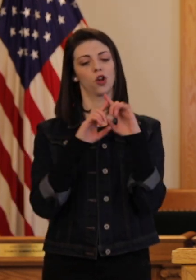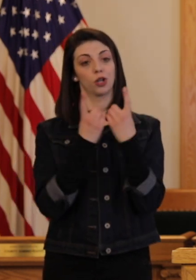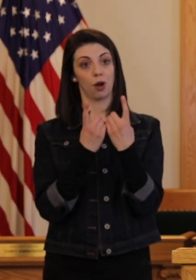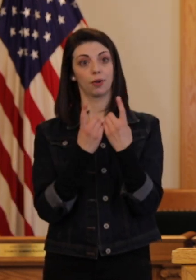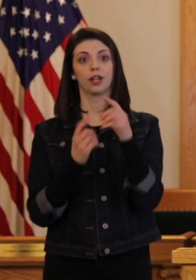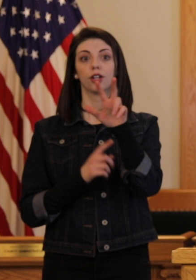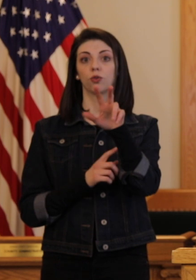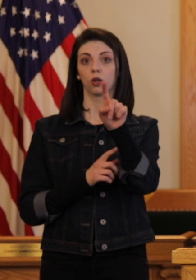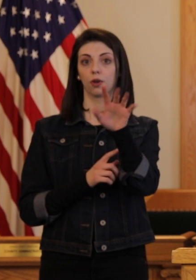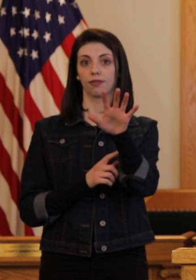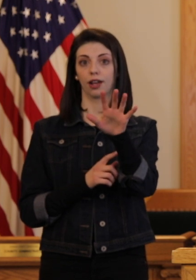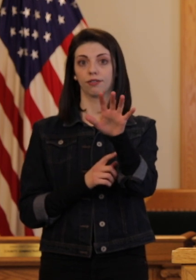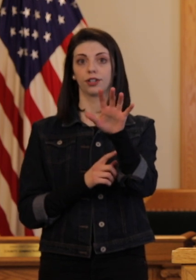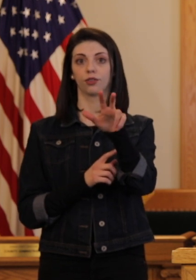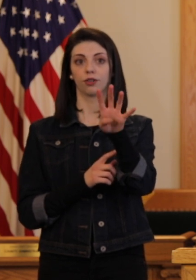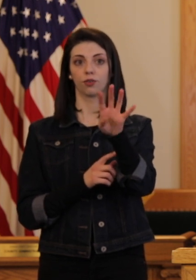hotline at